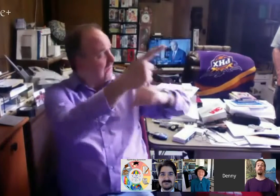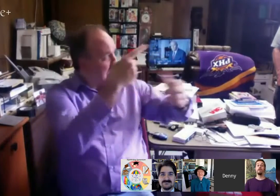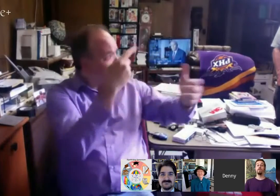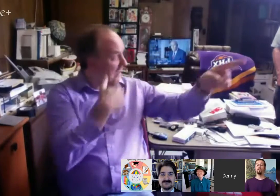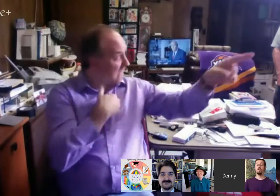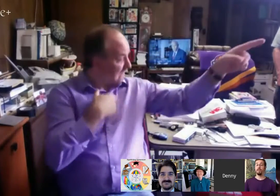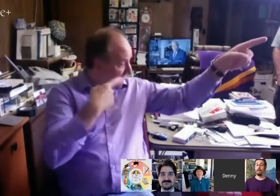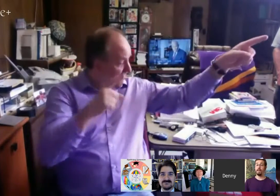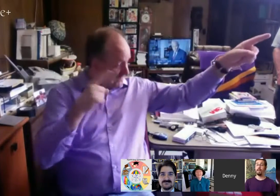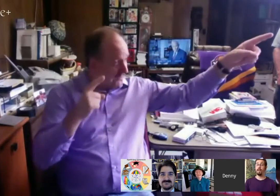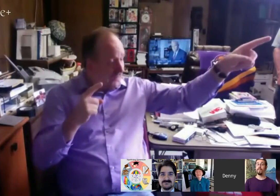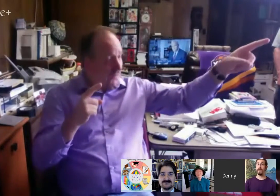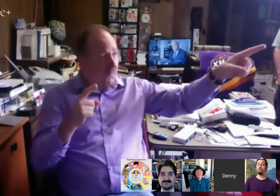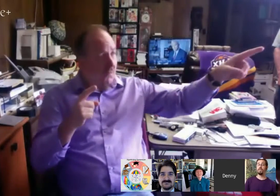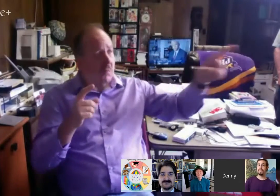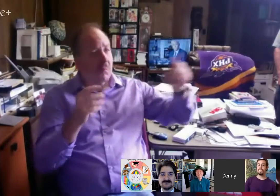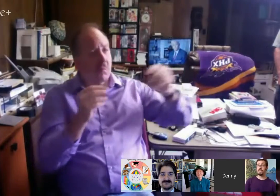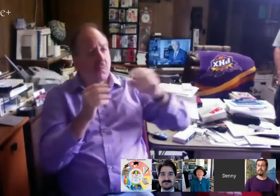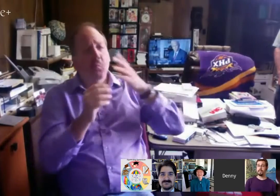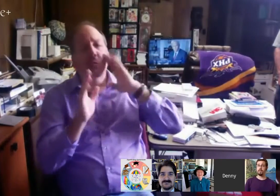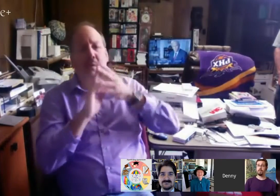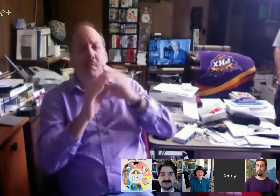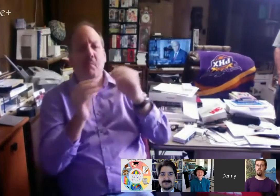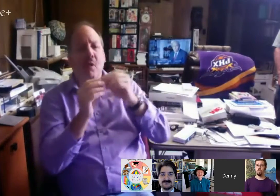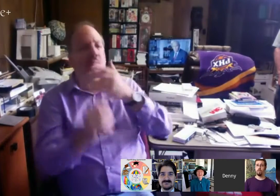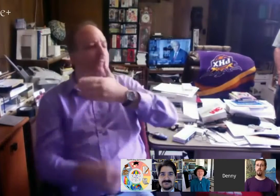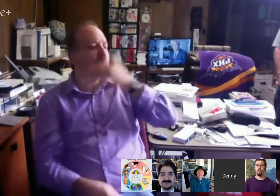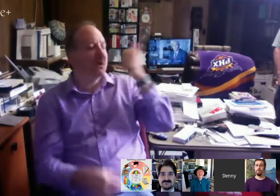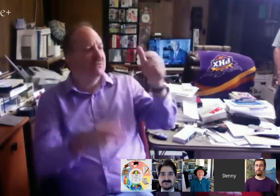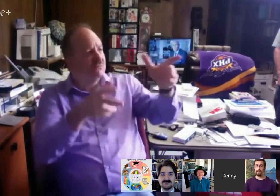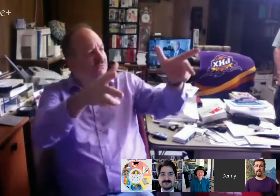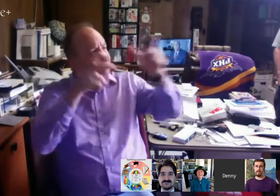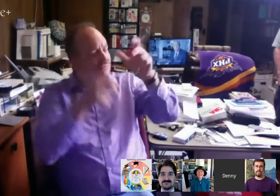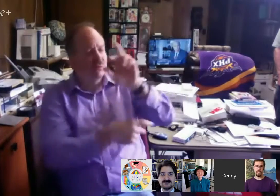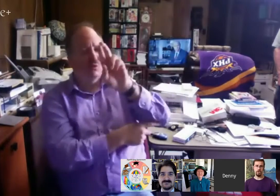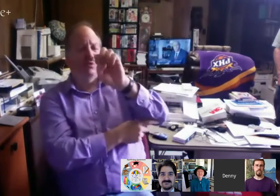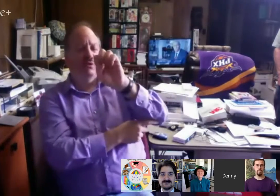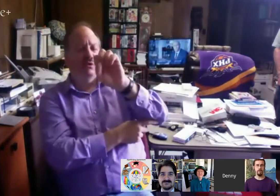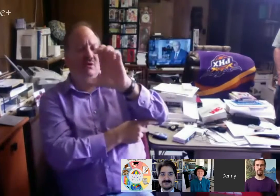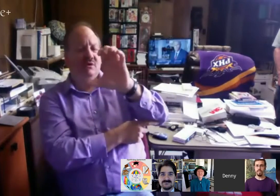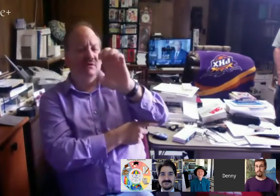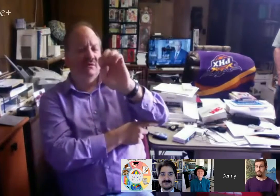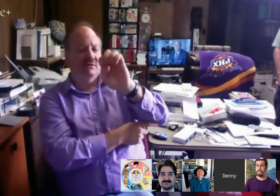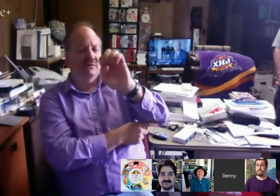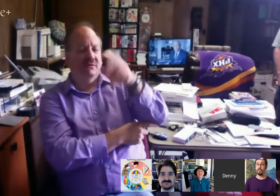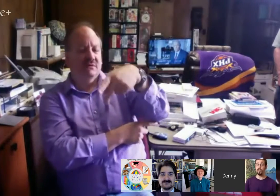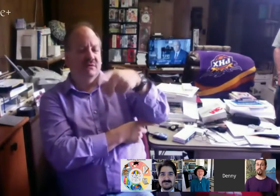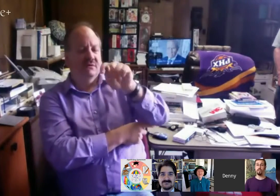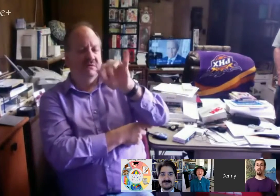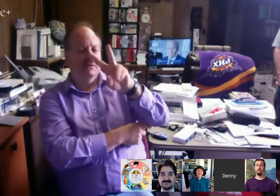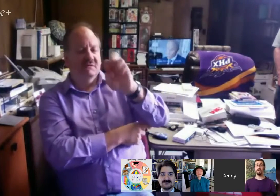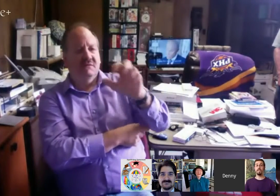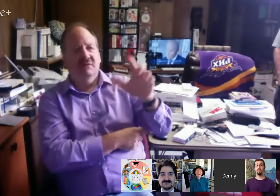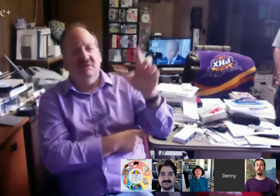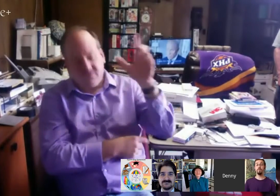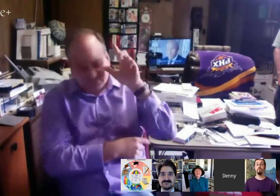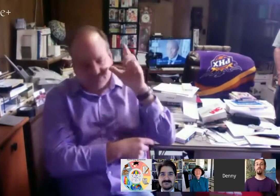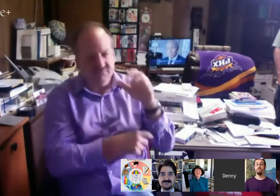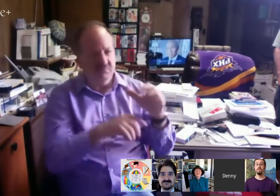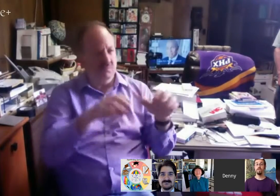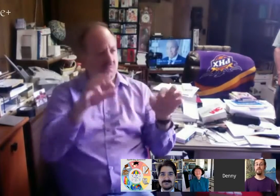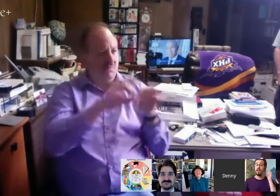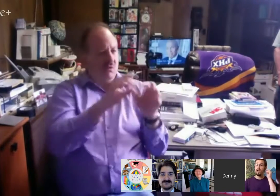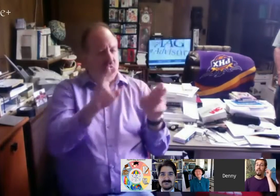start using it. And that resistance that teachers experience and the administration